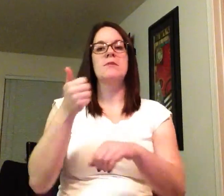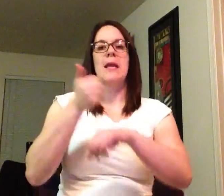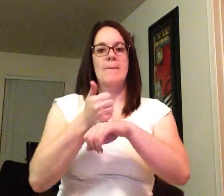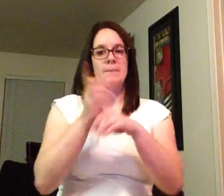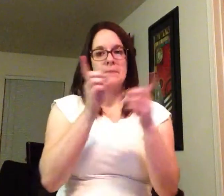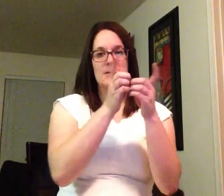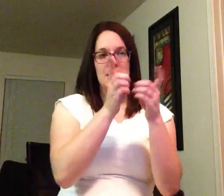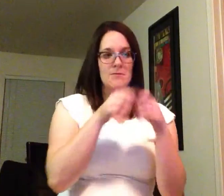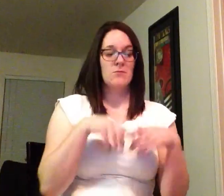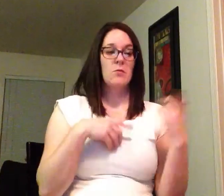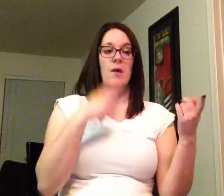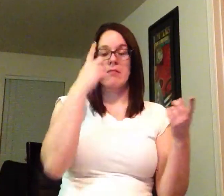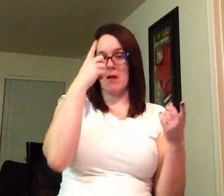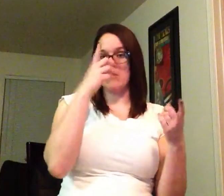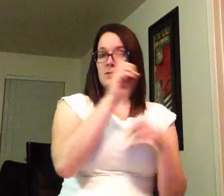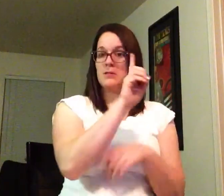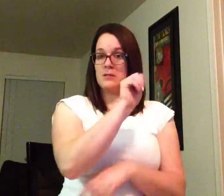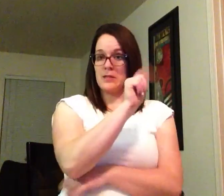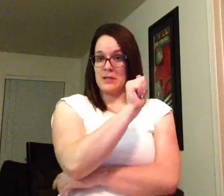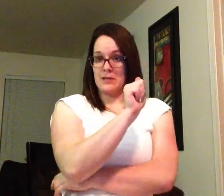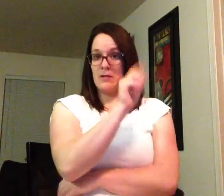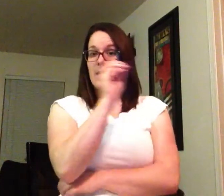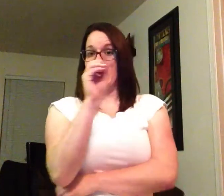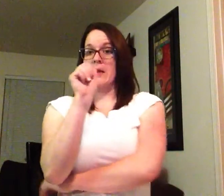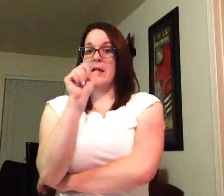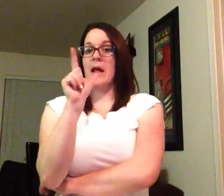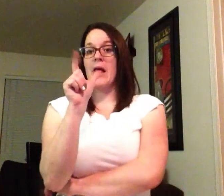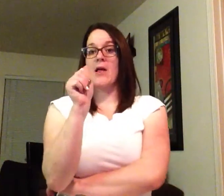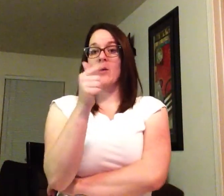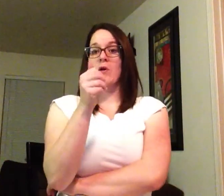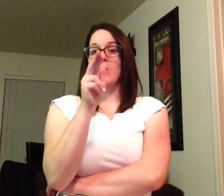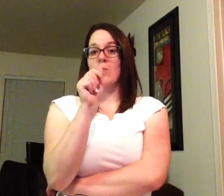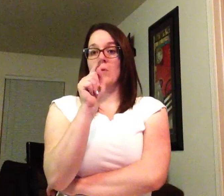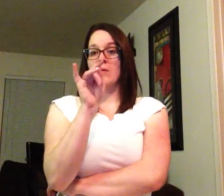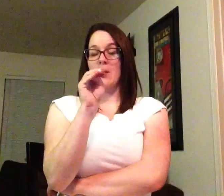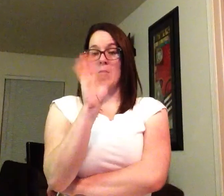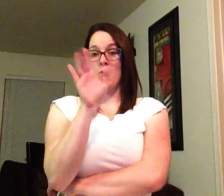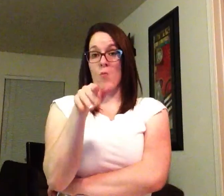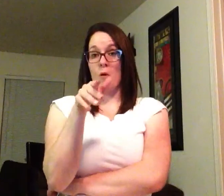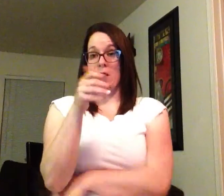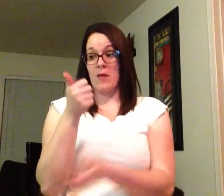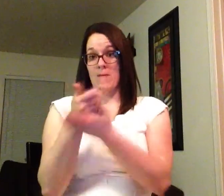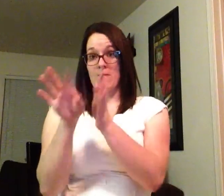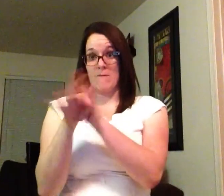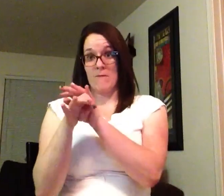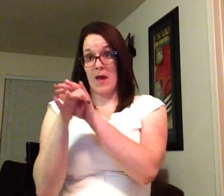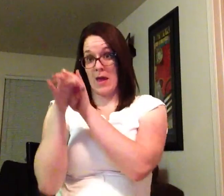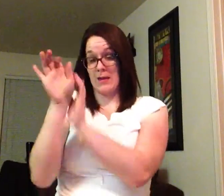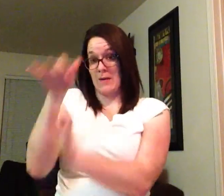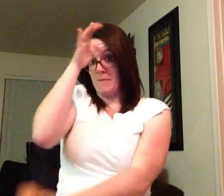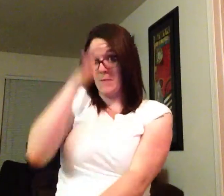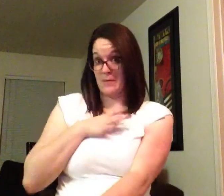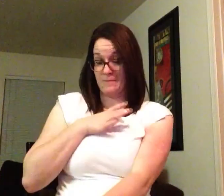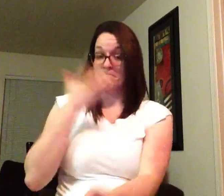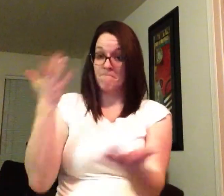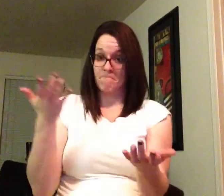Charming? So I decided to sign on. Now, there was one small catch. As I'm signing on to the various dating websites, as it happens, I